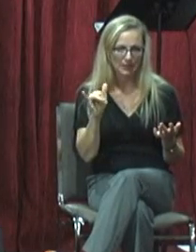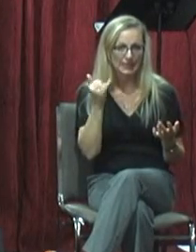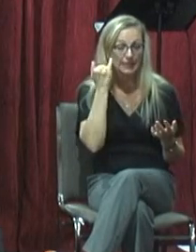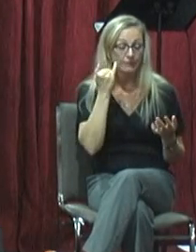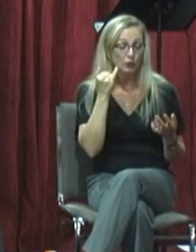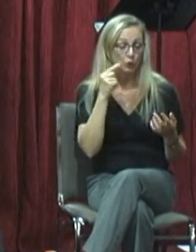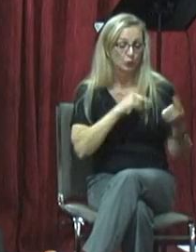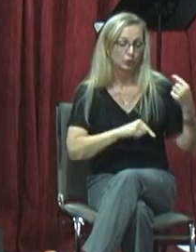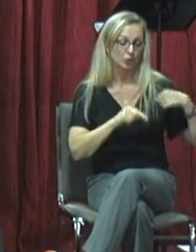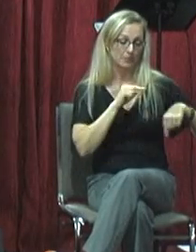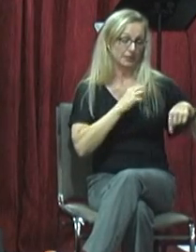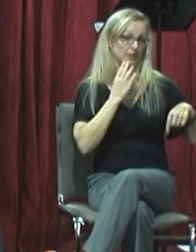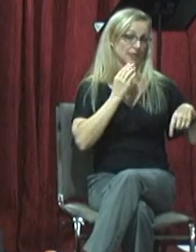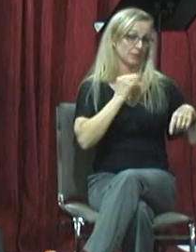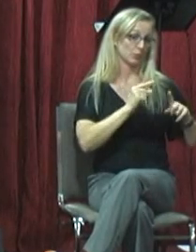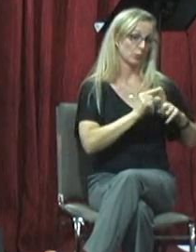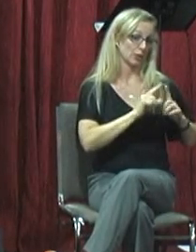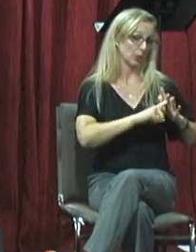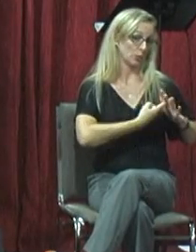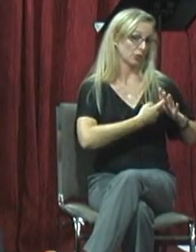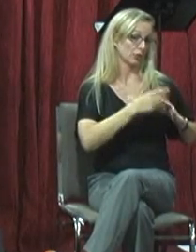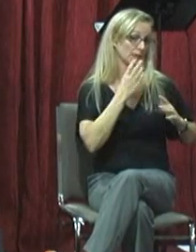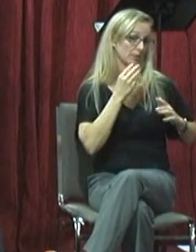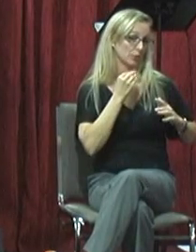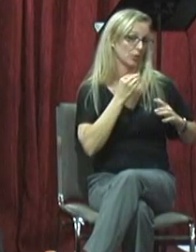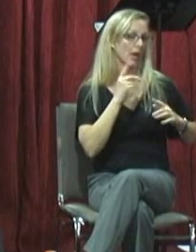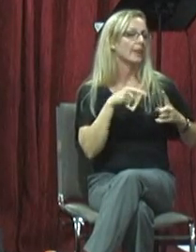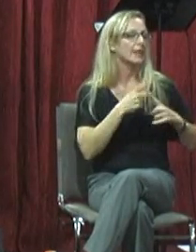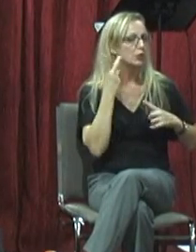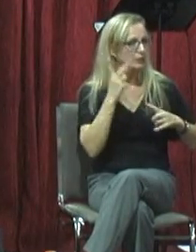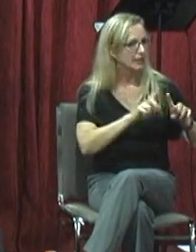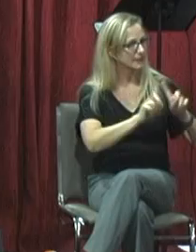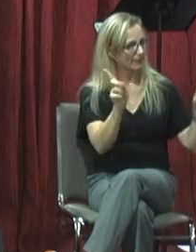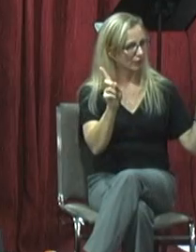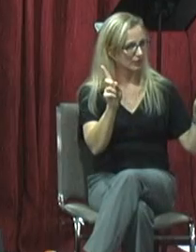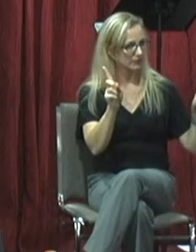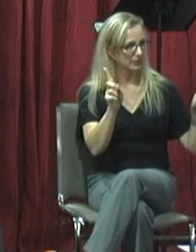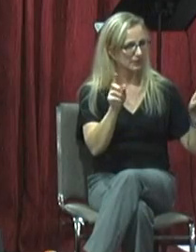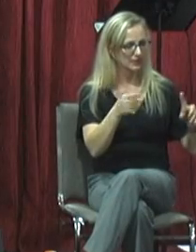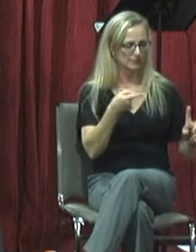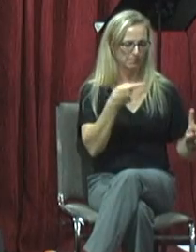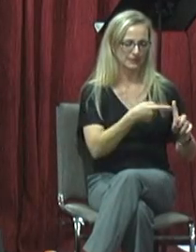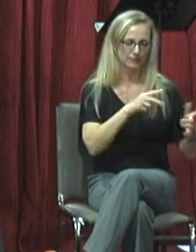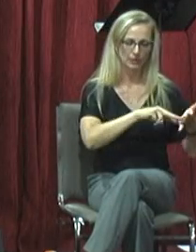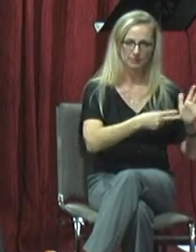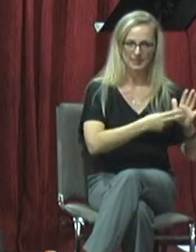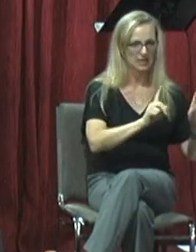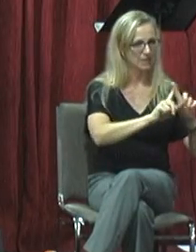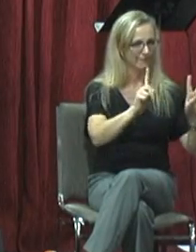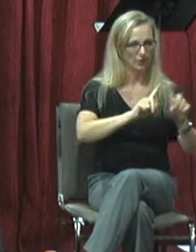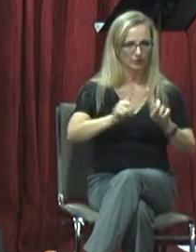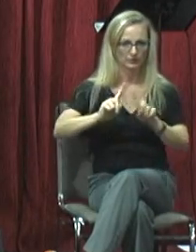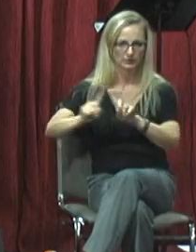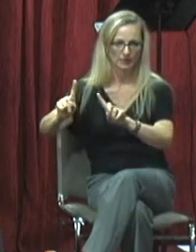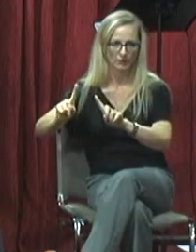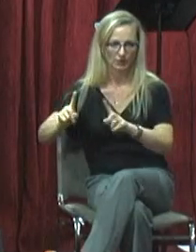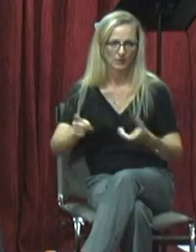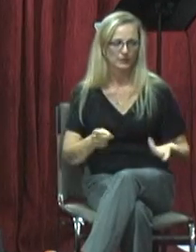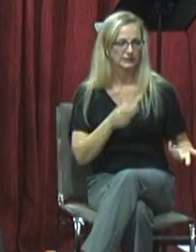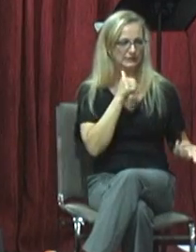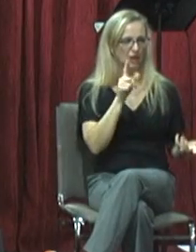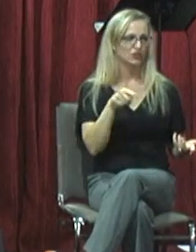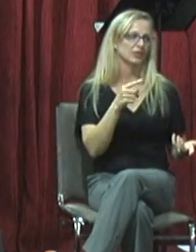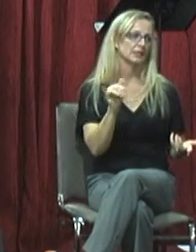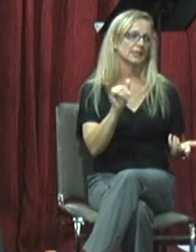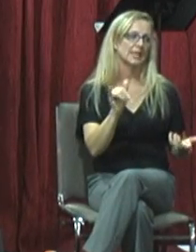Hebrew and you find out that they really each one have a very specific meaning. It's not just that they were just throwing out words